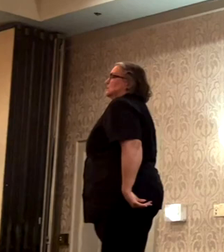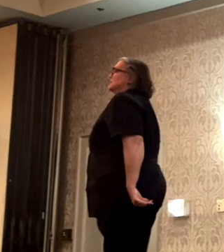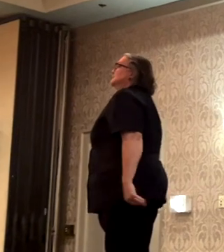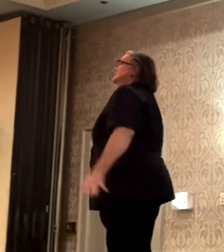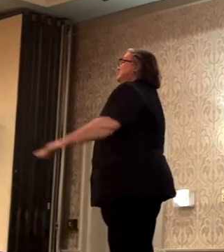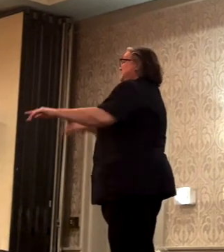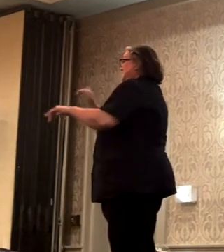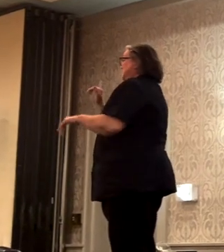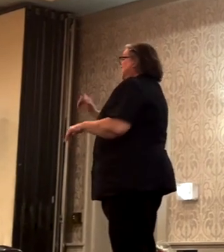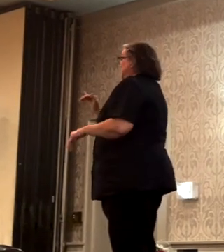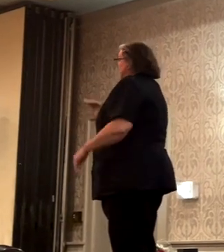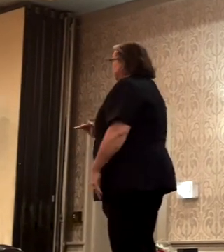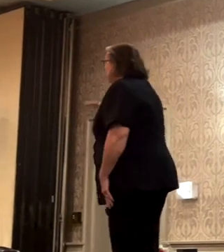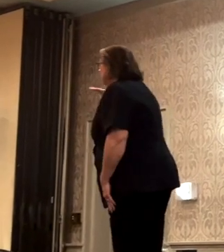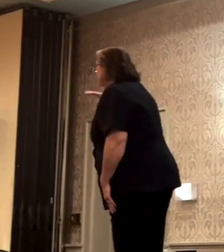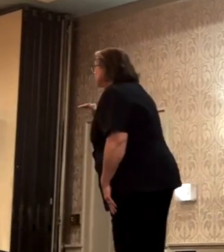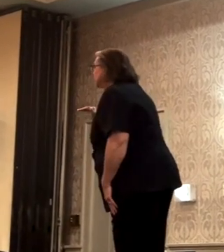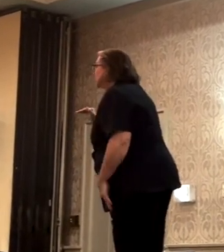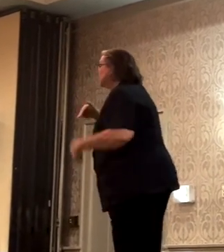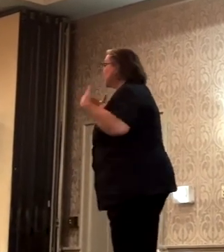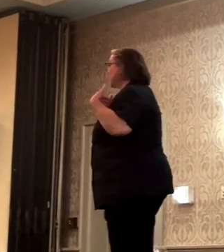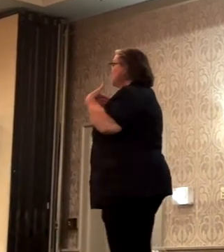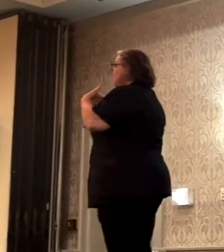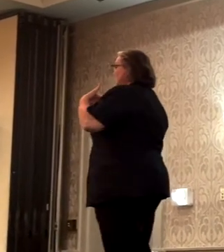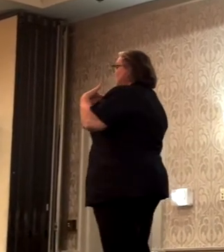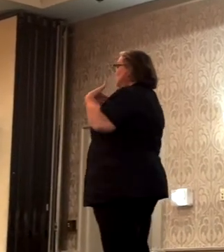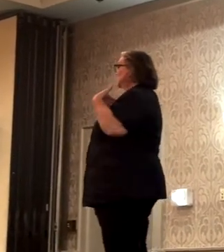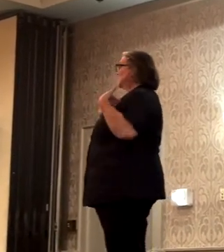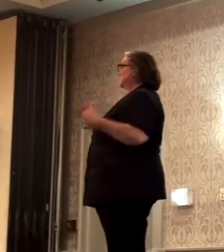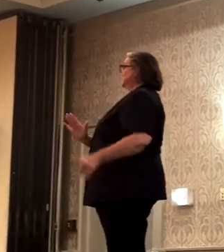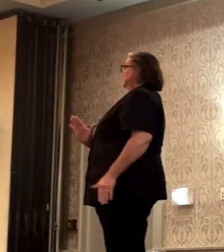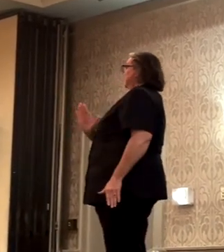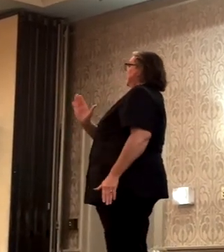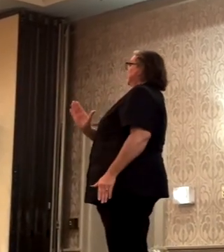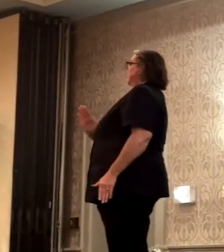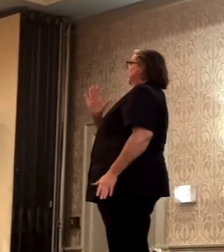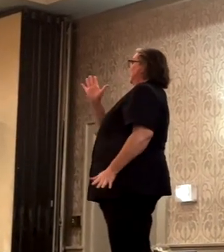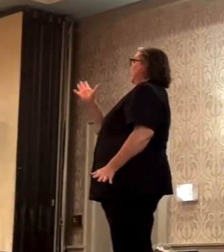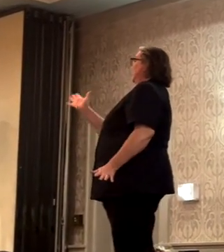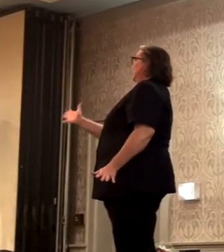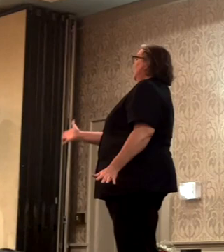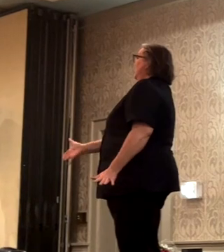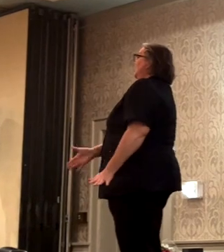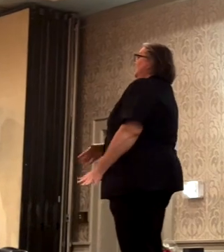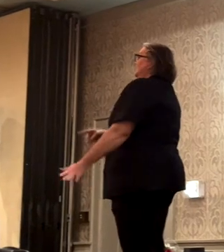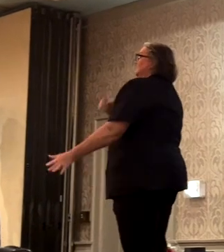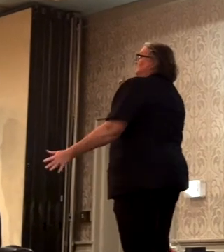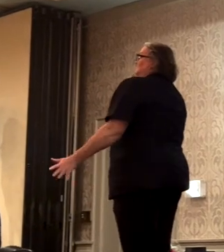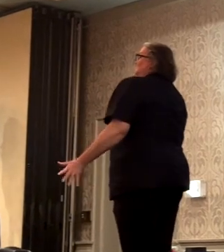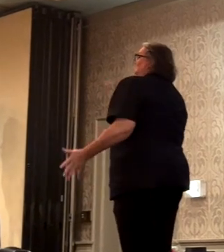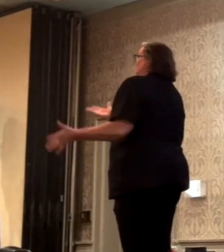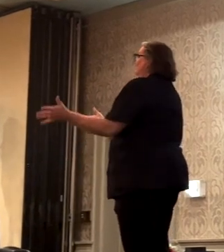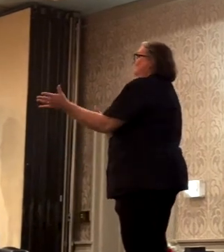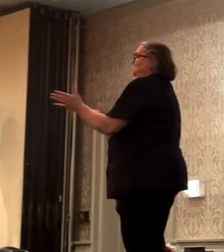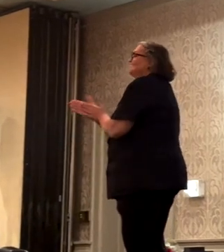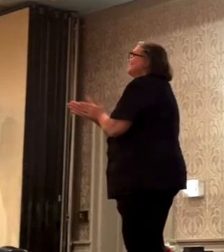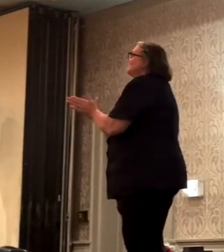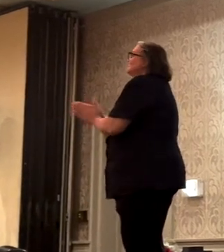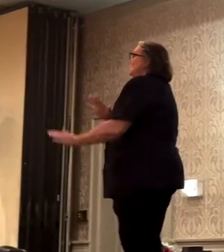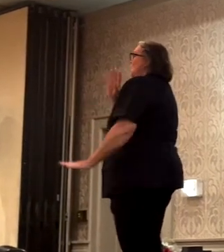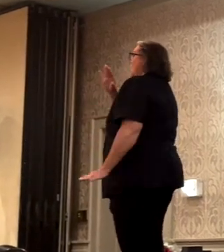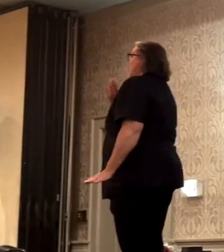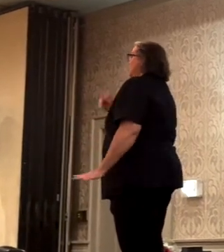This petite, fashionable, dignified spitfire of a lawyer